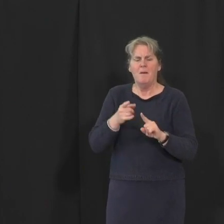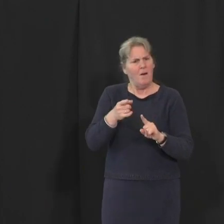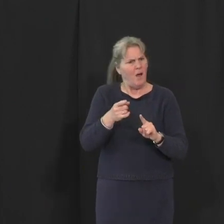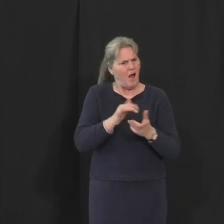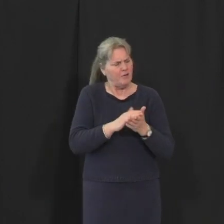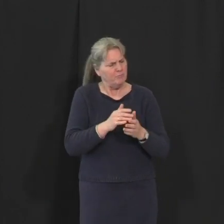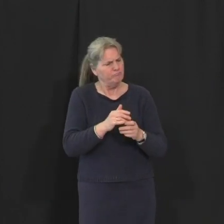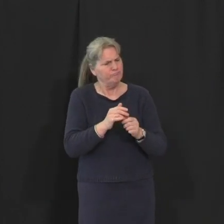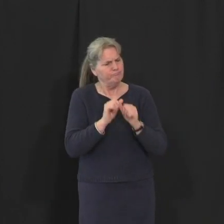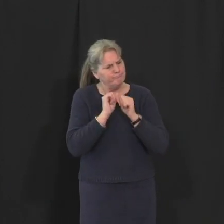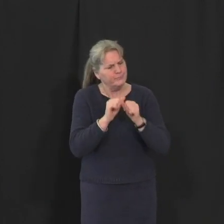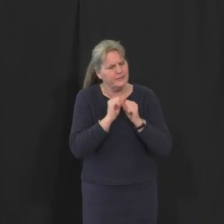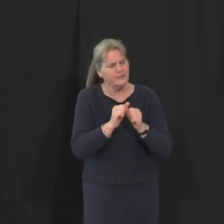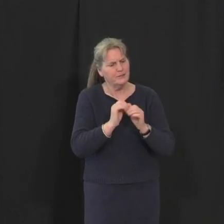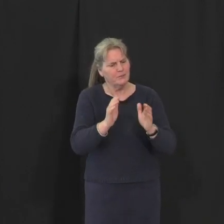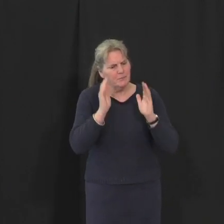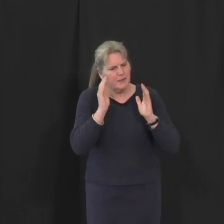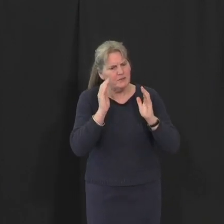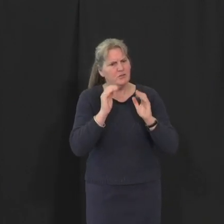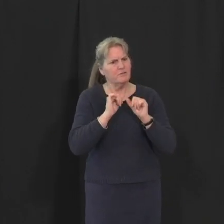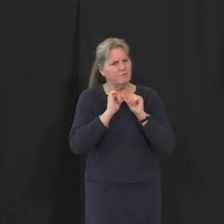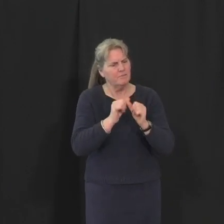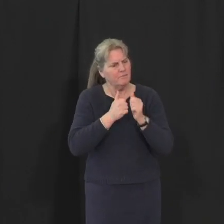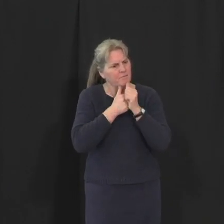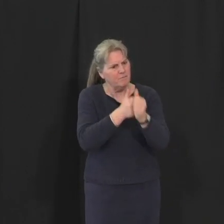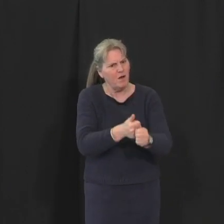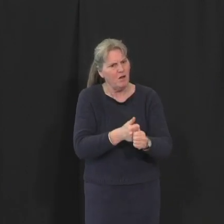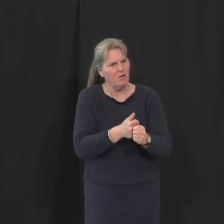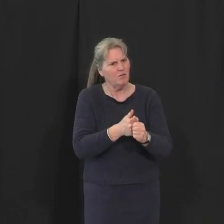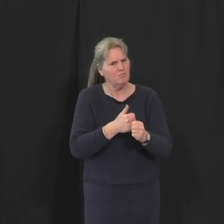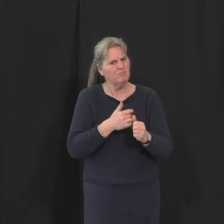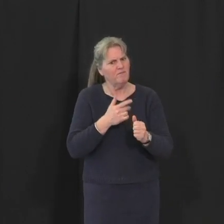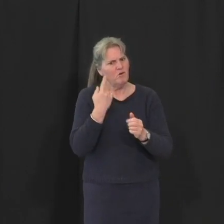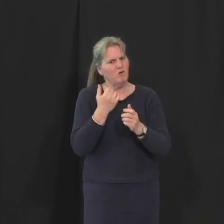here and it seems like we're somewhat safe?